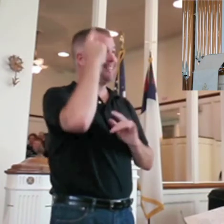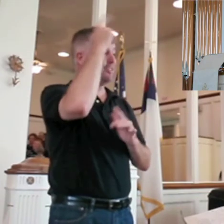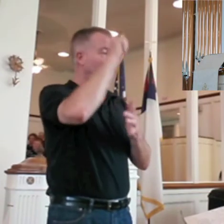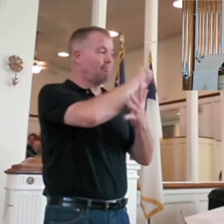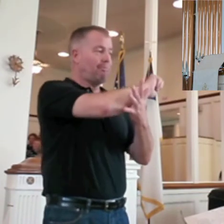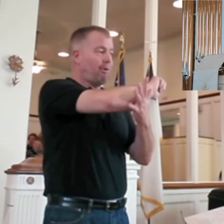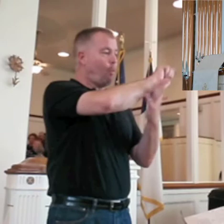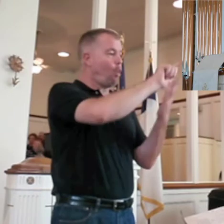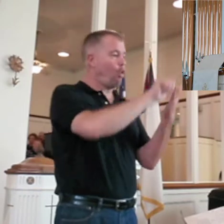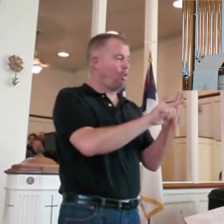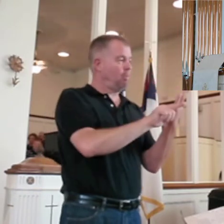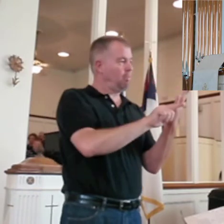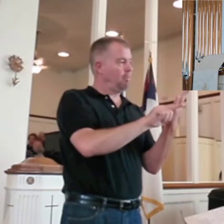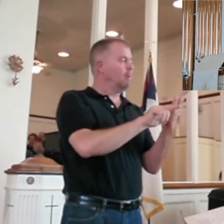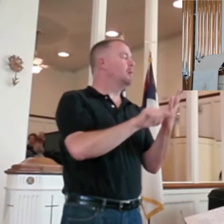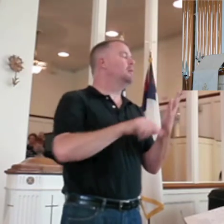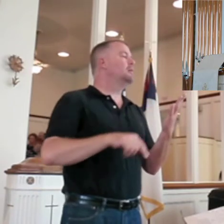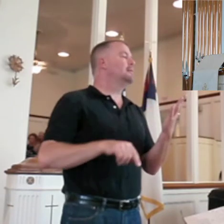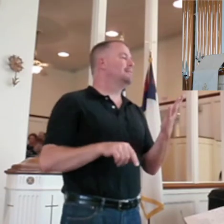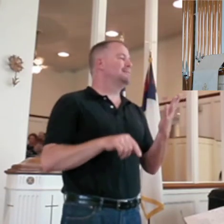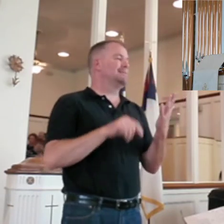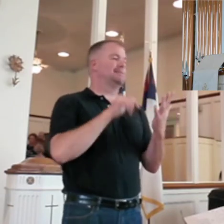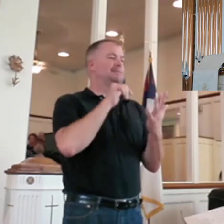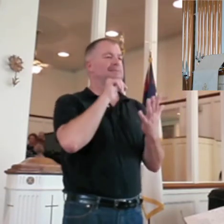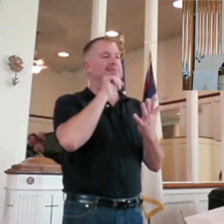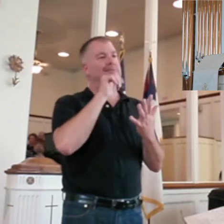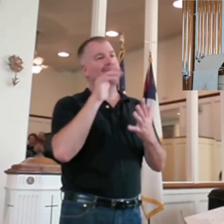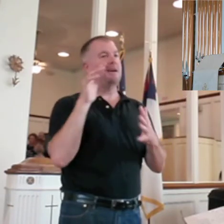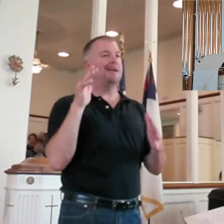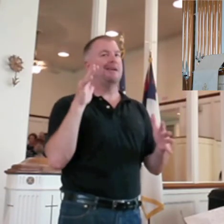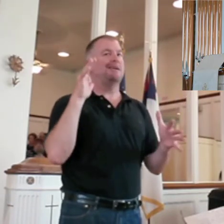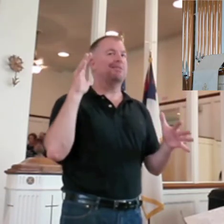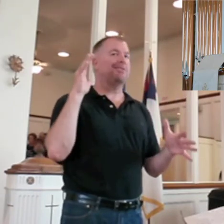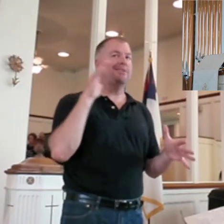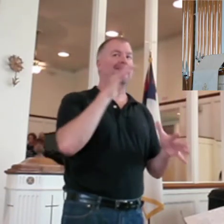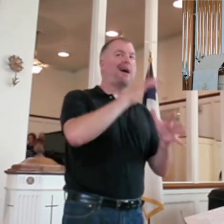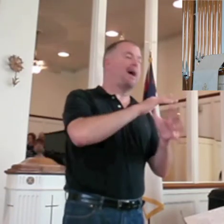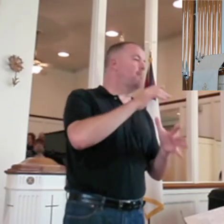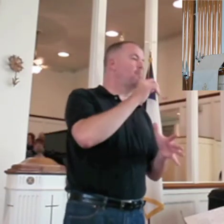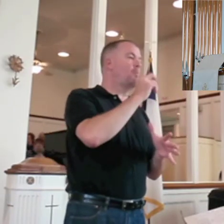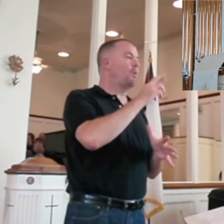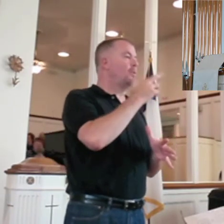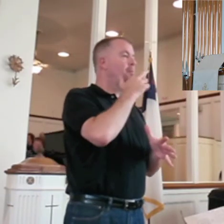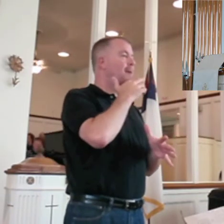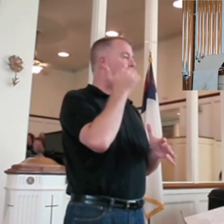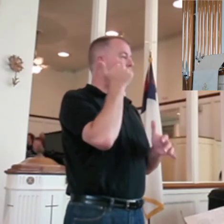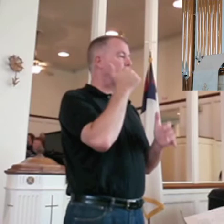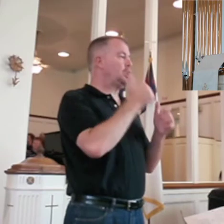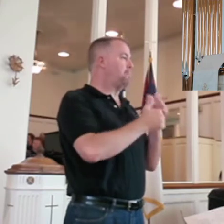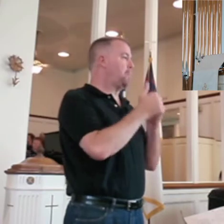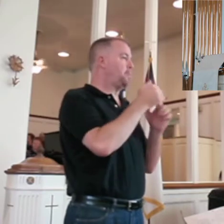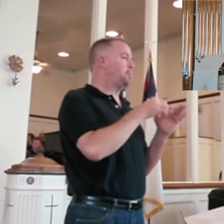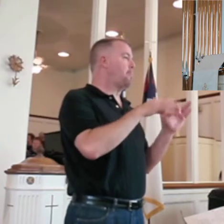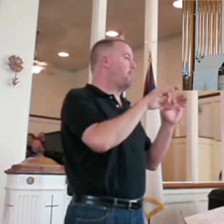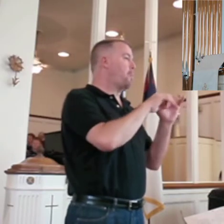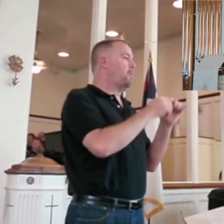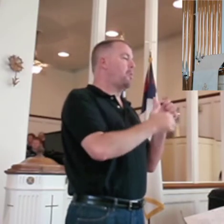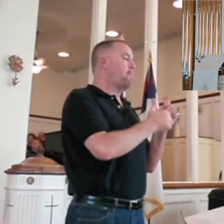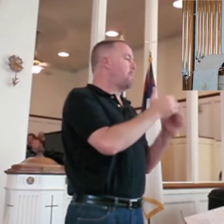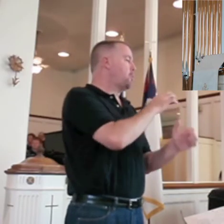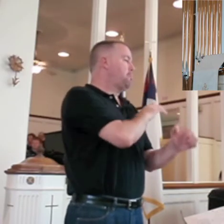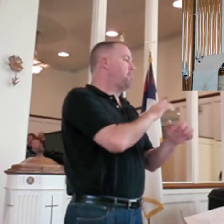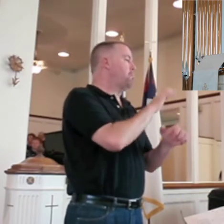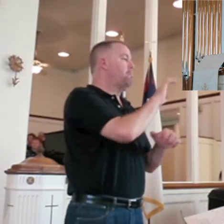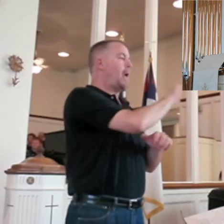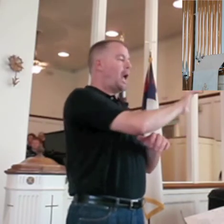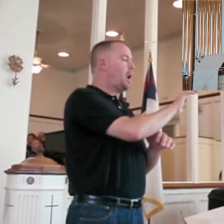people, all of them, rather than the top folks or the people in